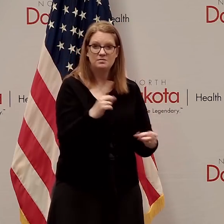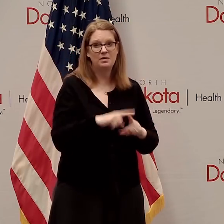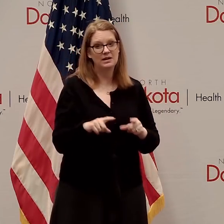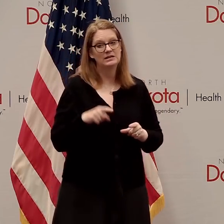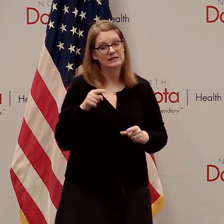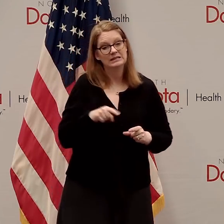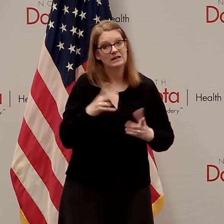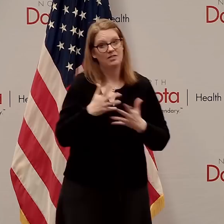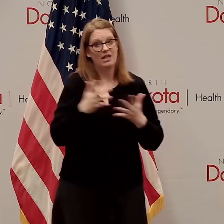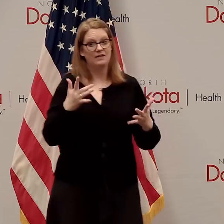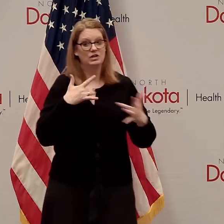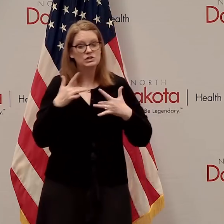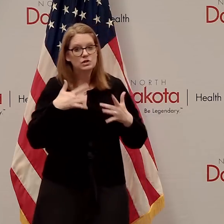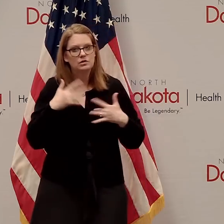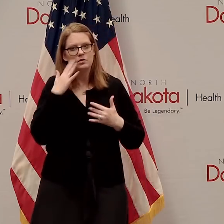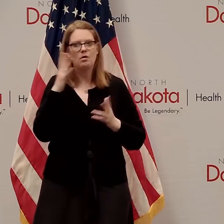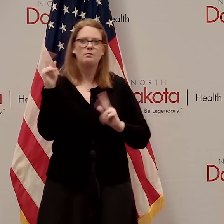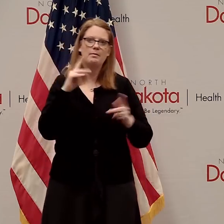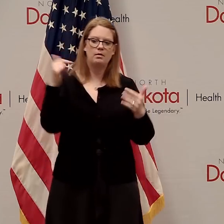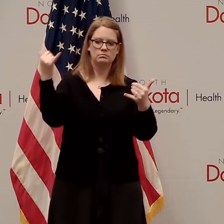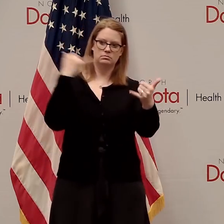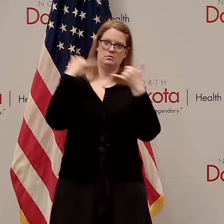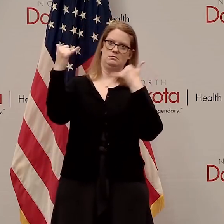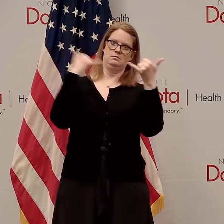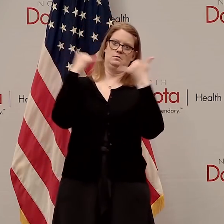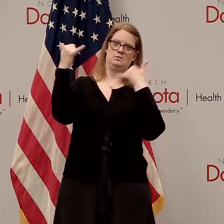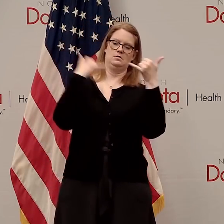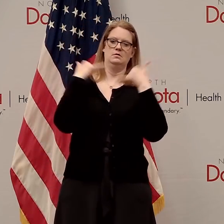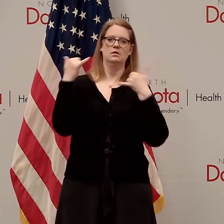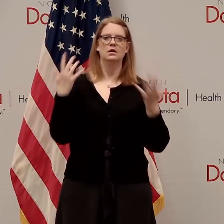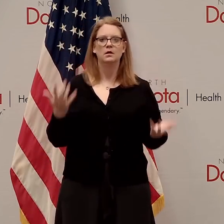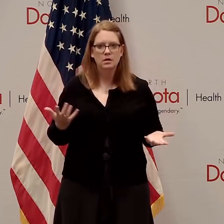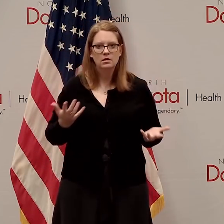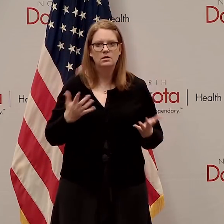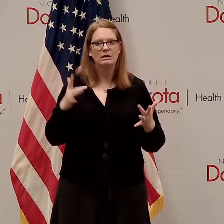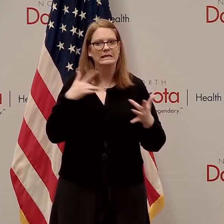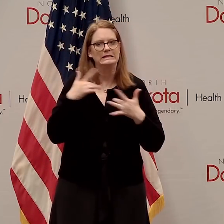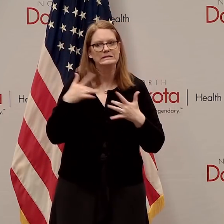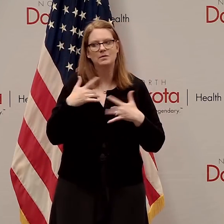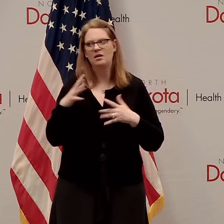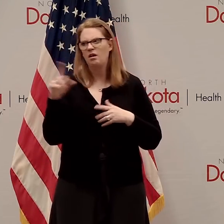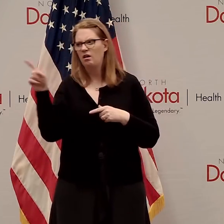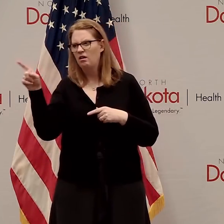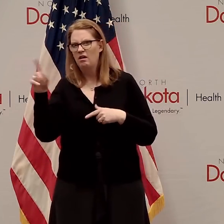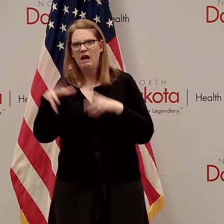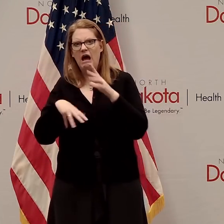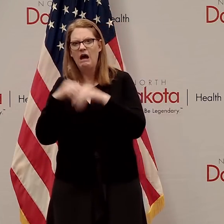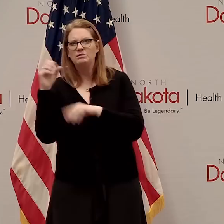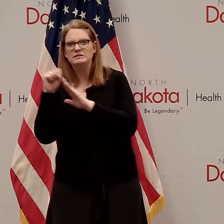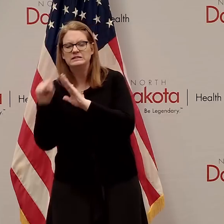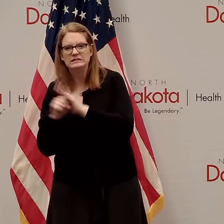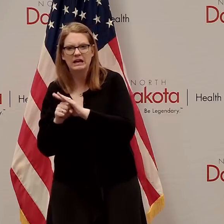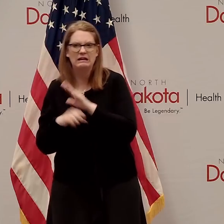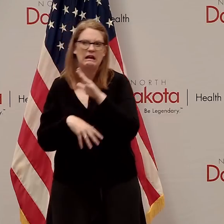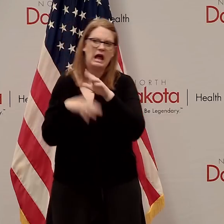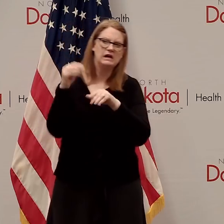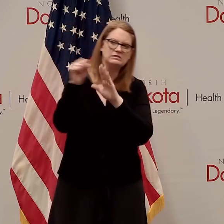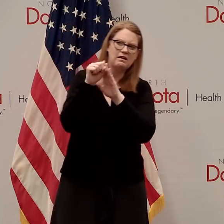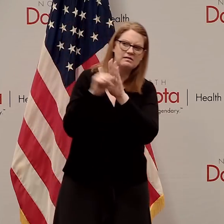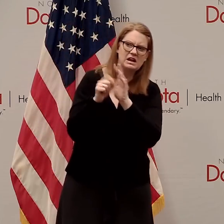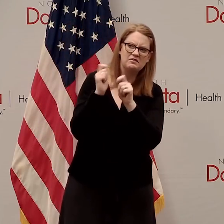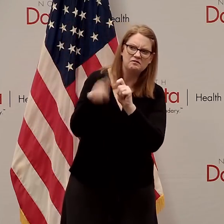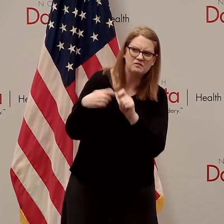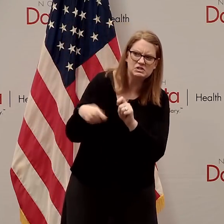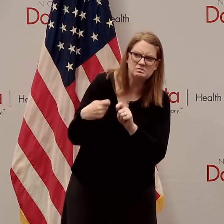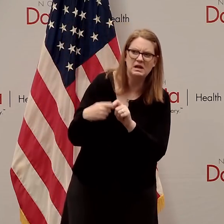whether it's people calling us about worrying about out-of-state travelers or out-of-state fishermen that are coming in, or